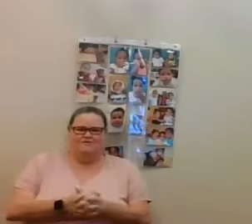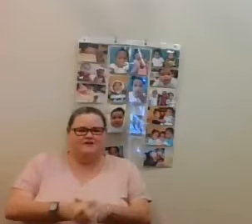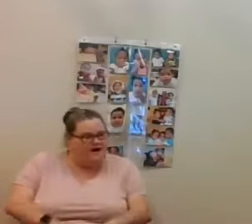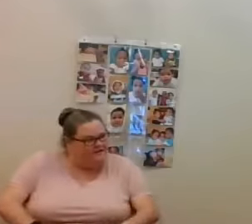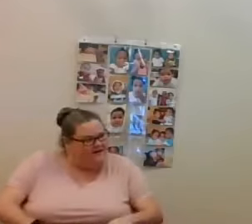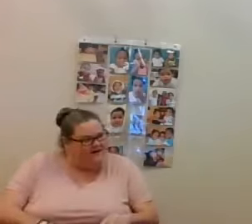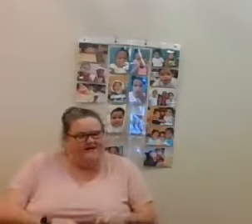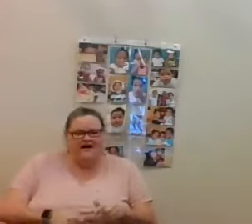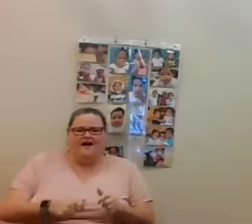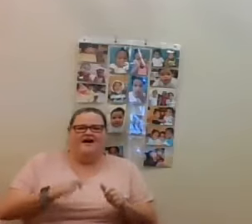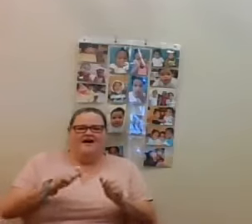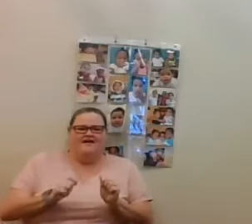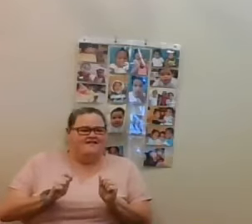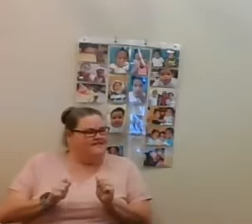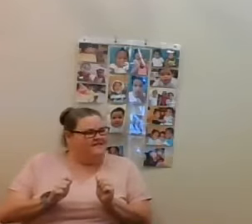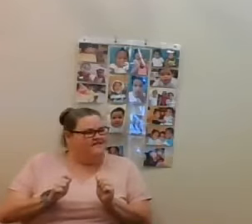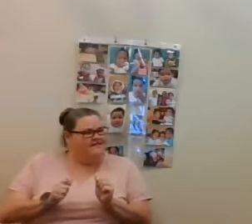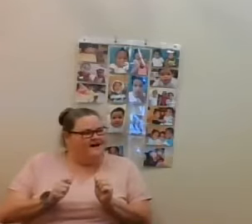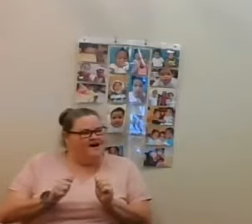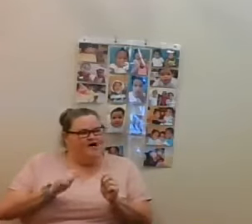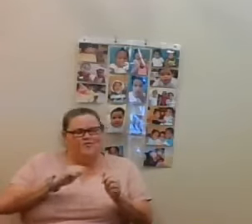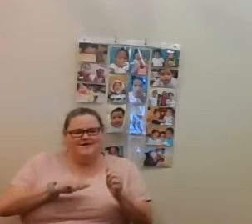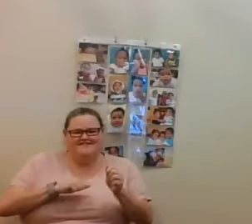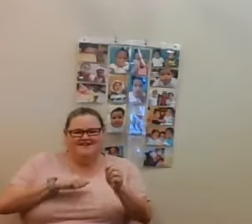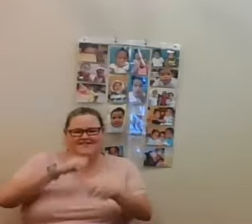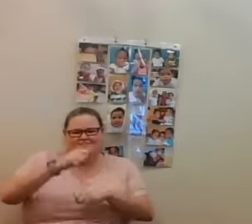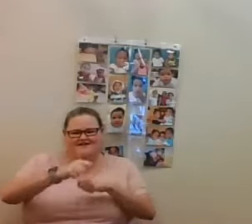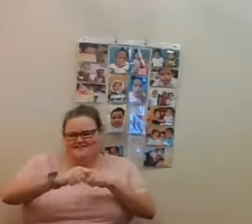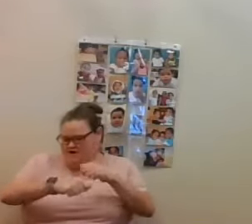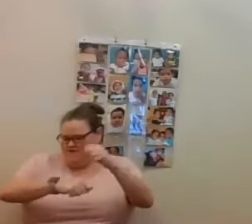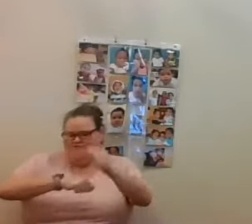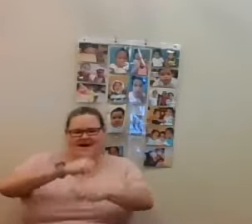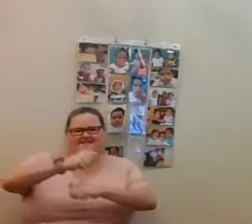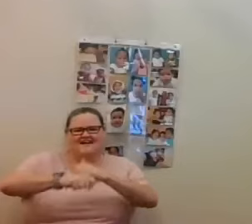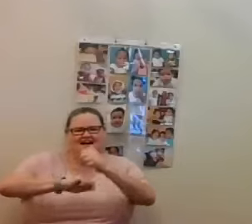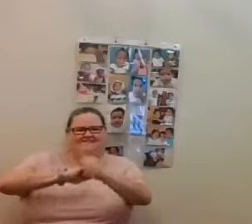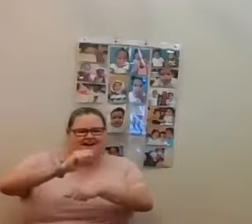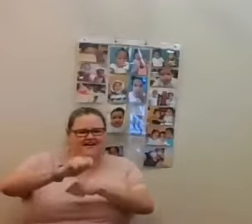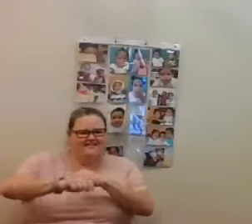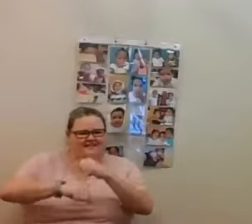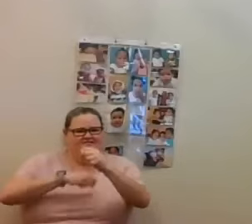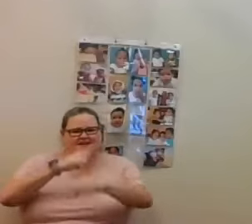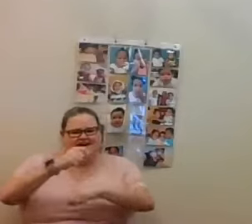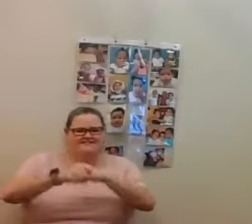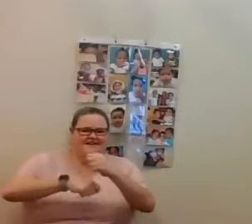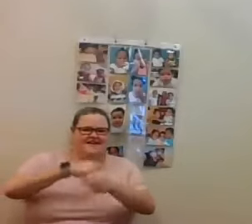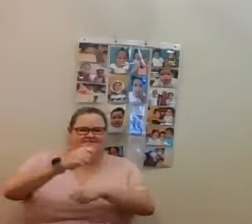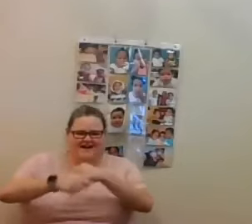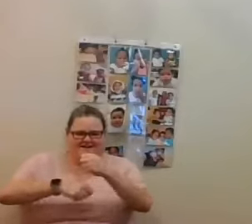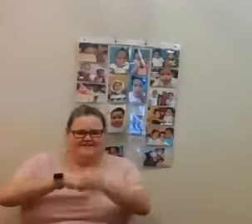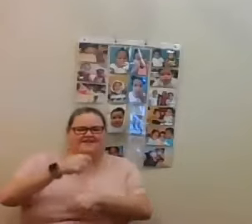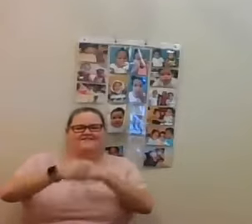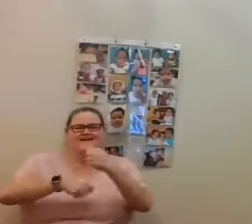Yeah, so we'll start, okay? We're going to start. Okay. The wheels on the bus go round and round, round